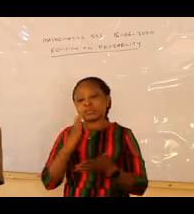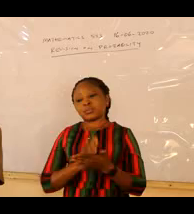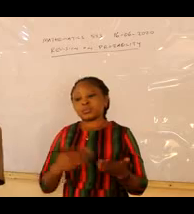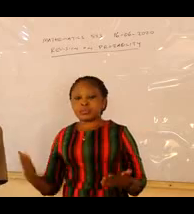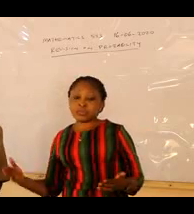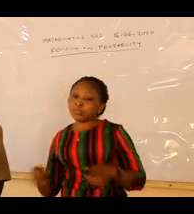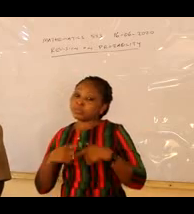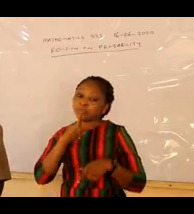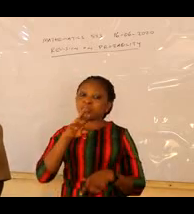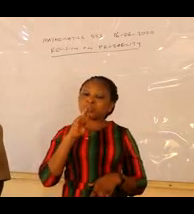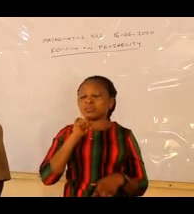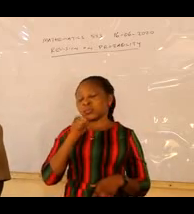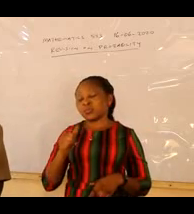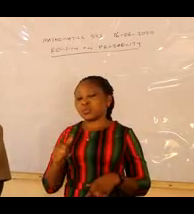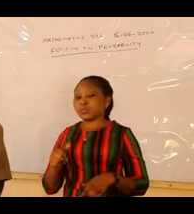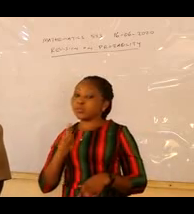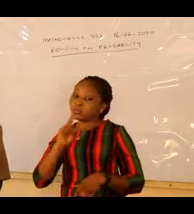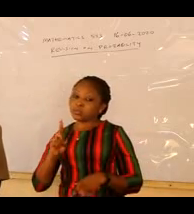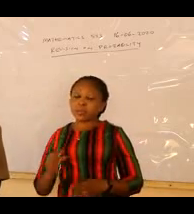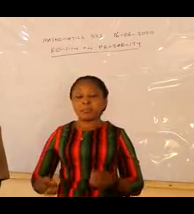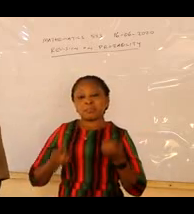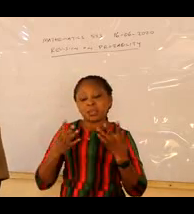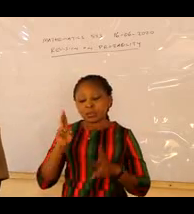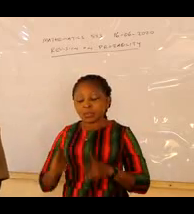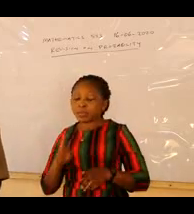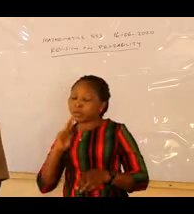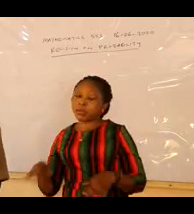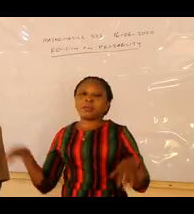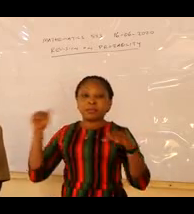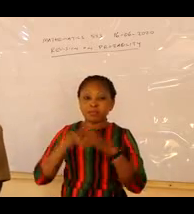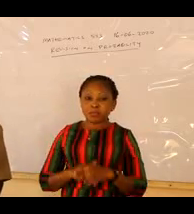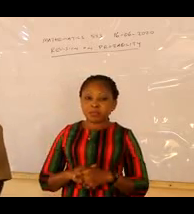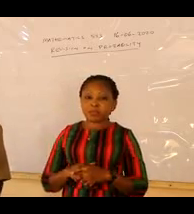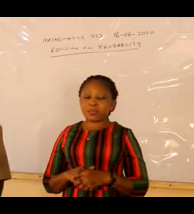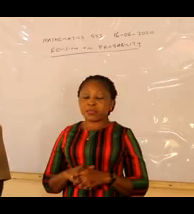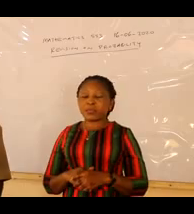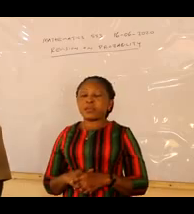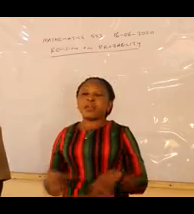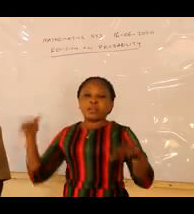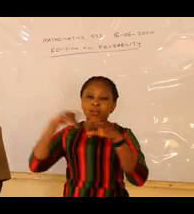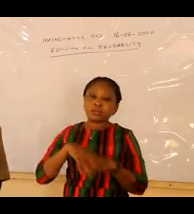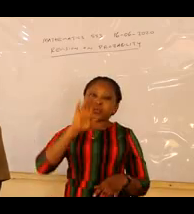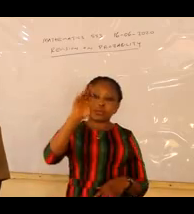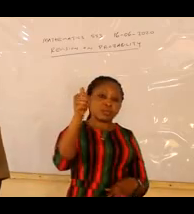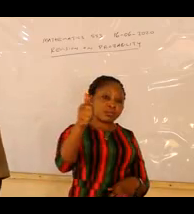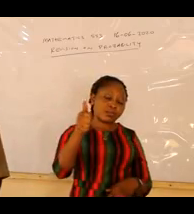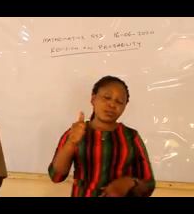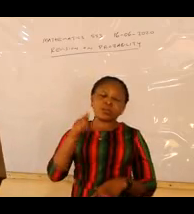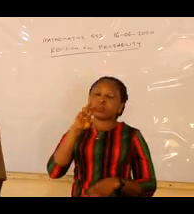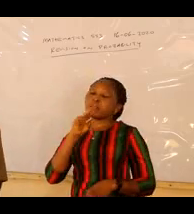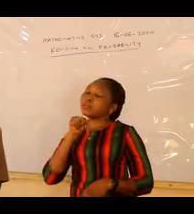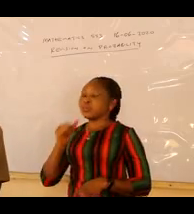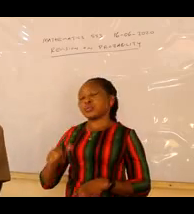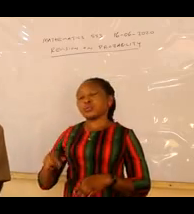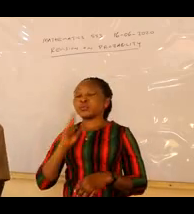So you are not sure. Many people are involved, including yourself. So you are not sure of winning, but you can